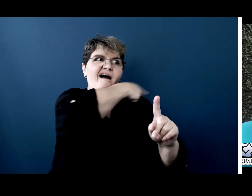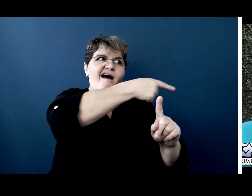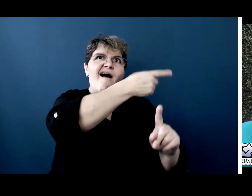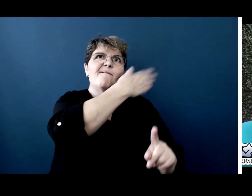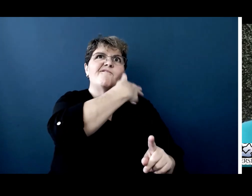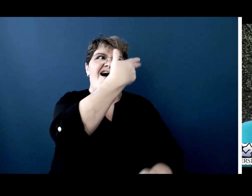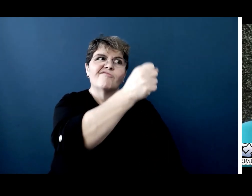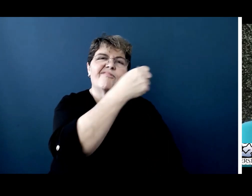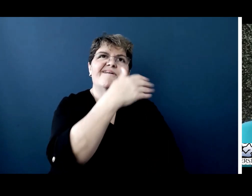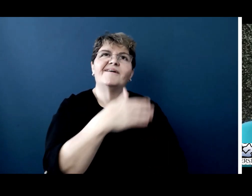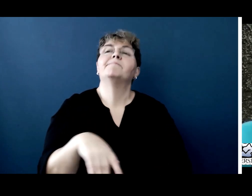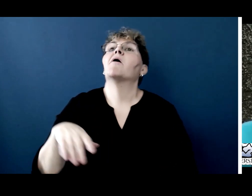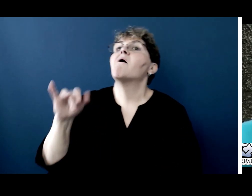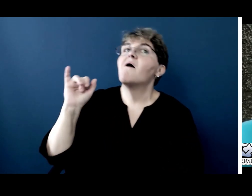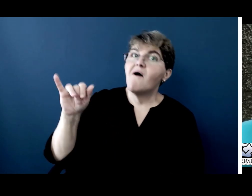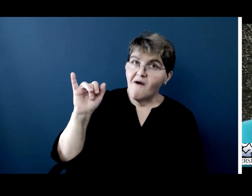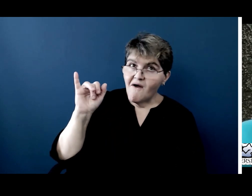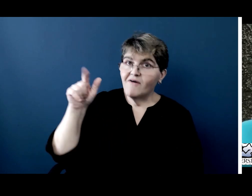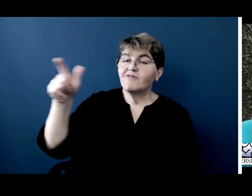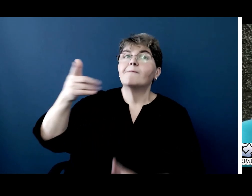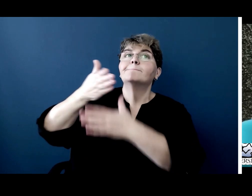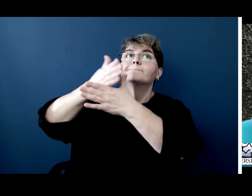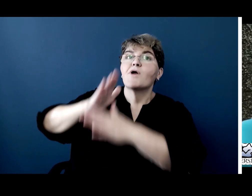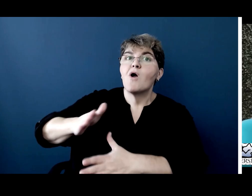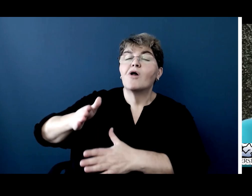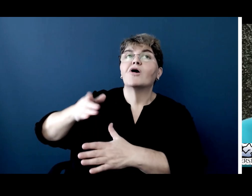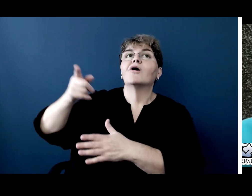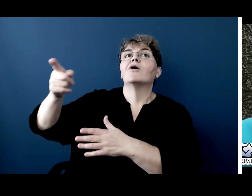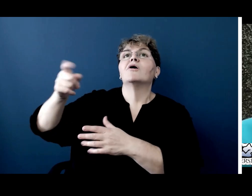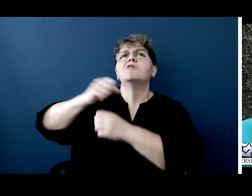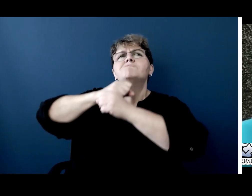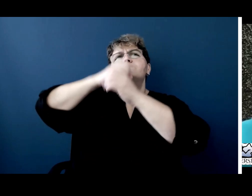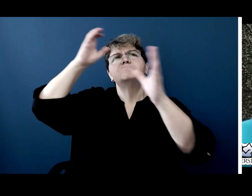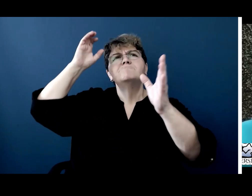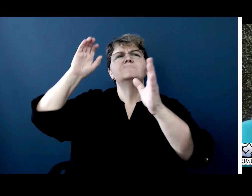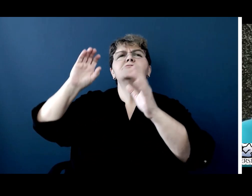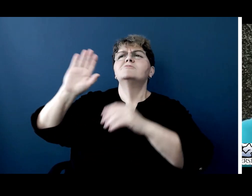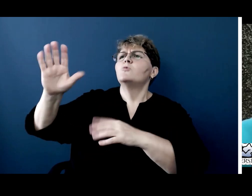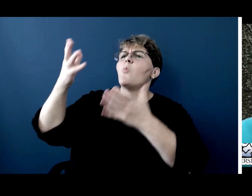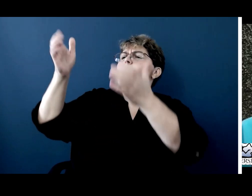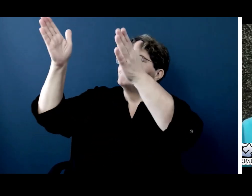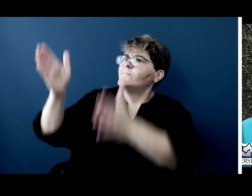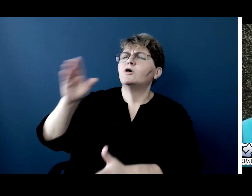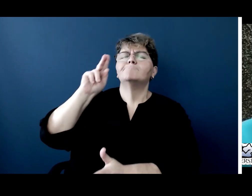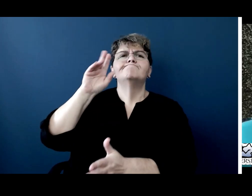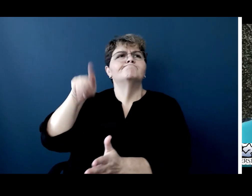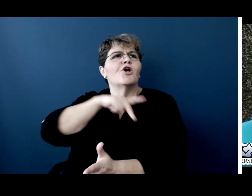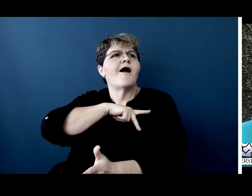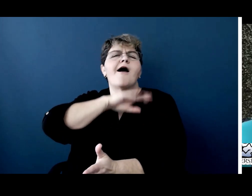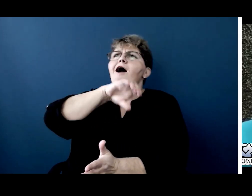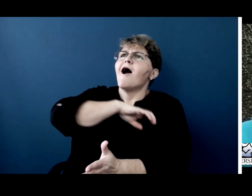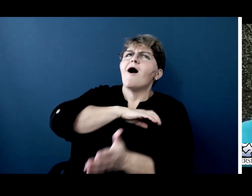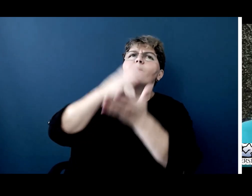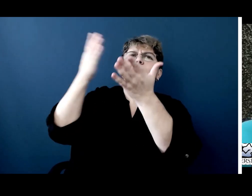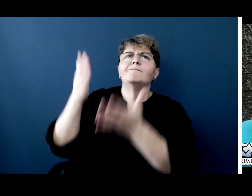12 other girlfriends in high school that wanted me. What do you look for in someone that's going to be a potential partner? I would like to have